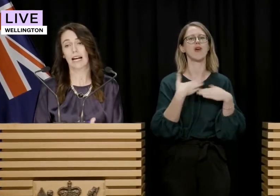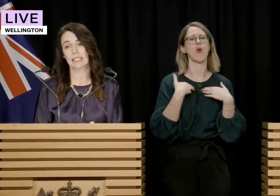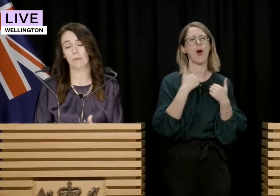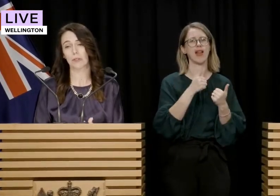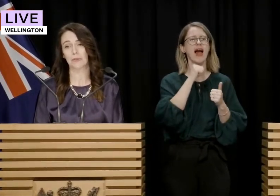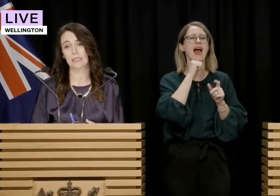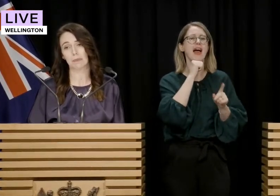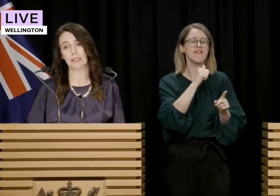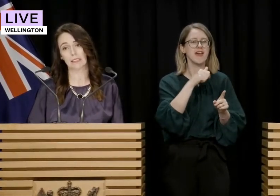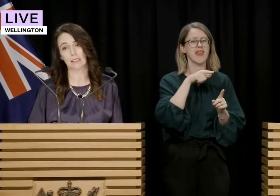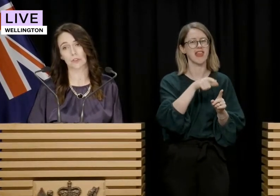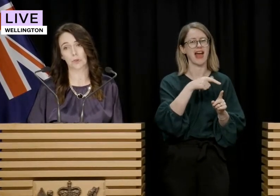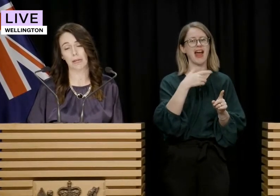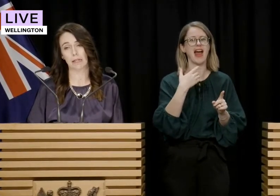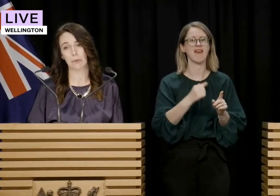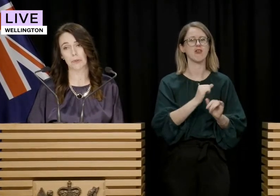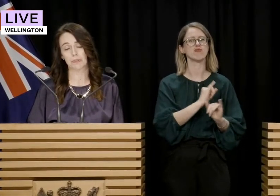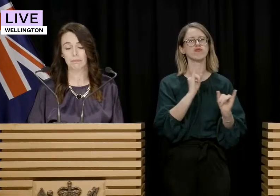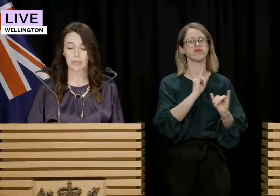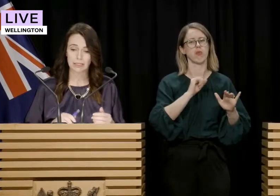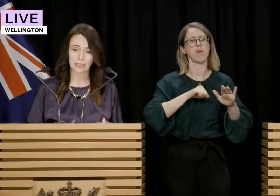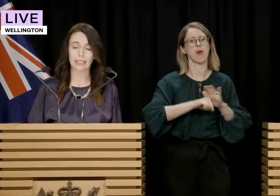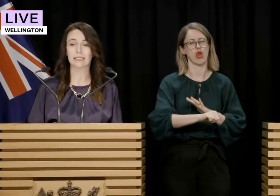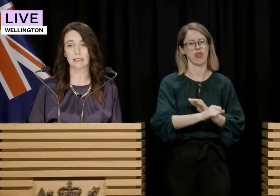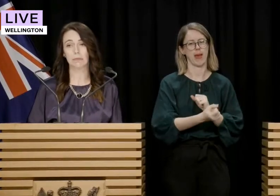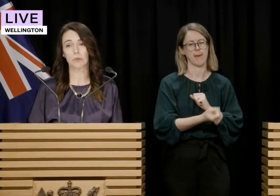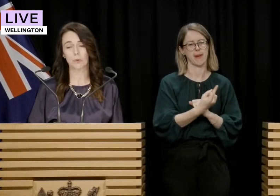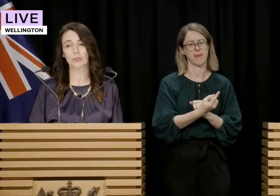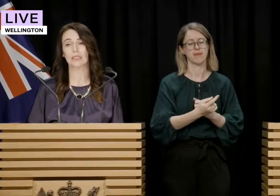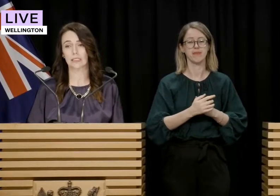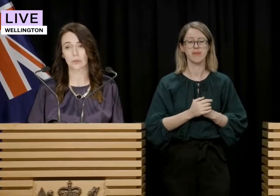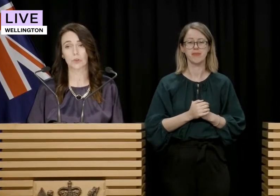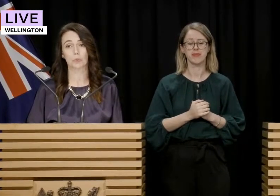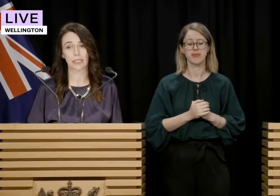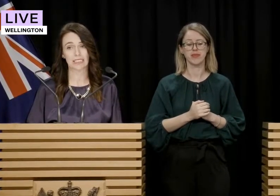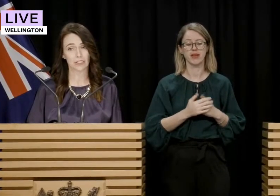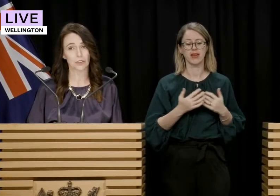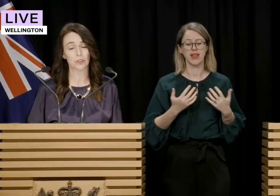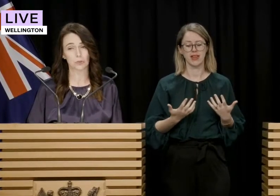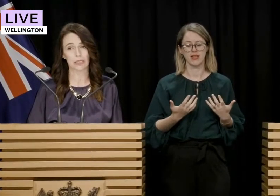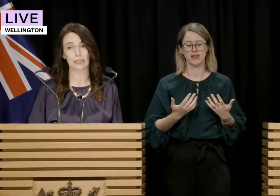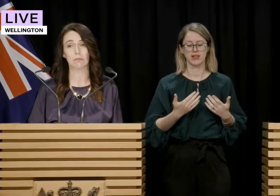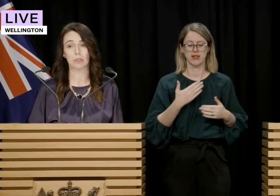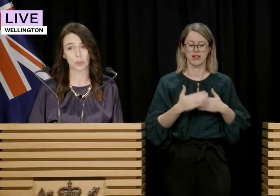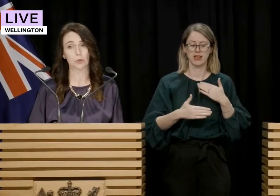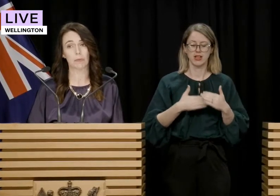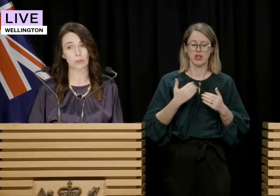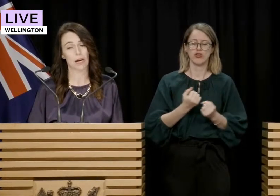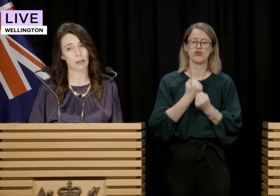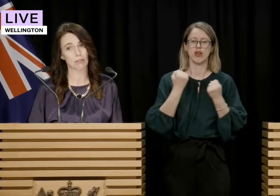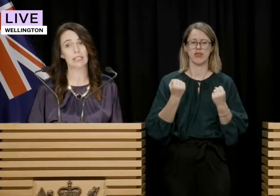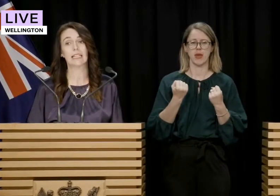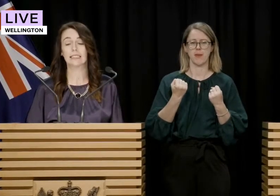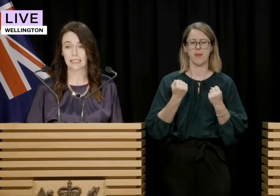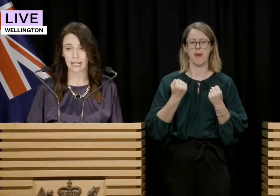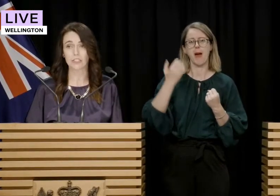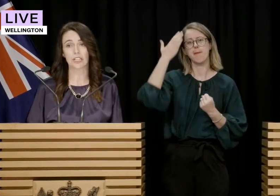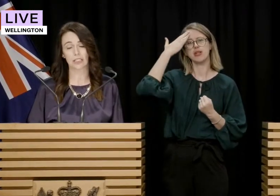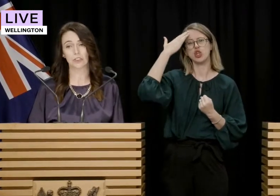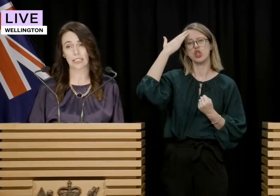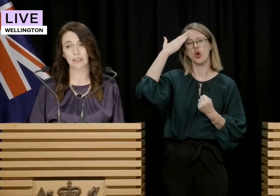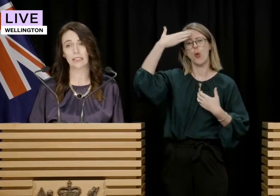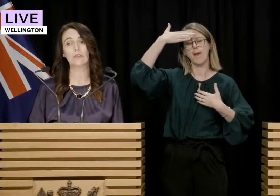if they are someone who experiences a traumatic birth. The next step, of course, is to ensure we continue to strengthen maternal mental health. It's